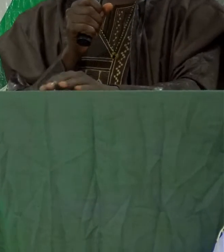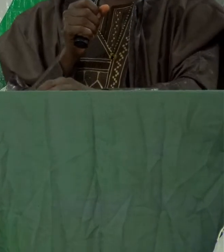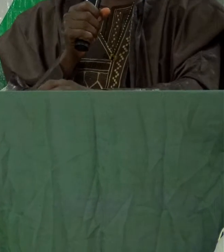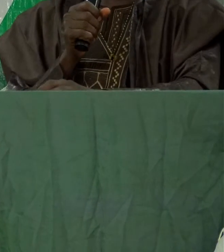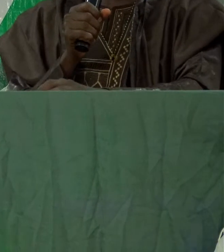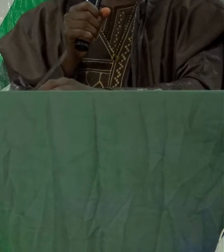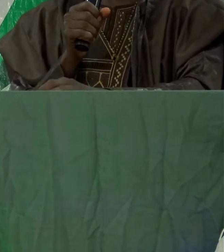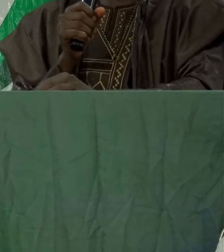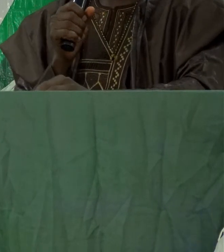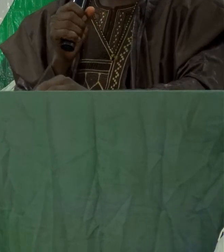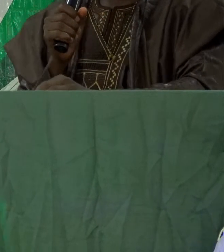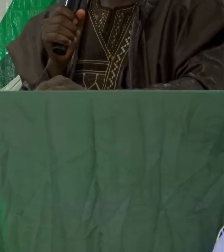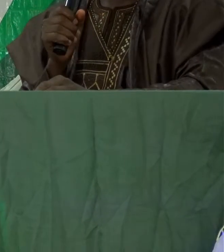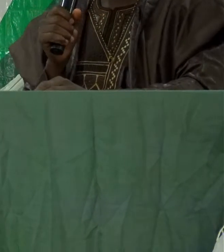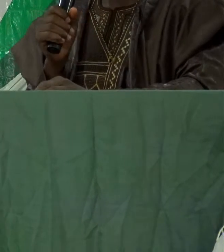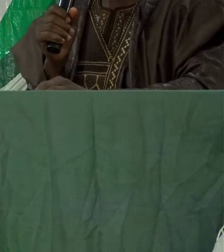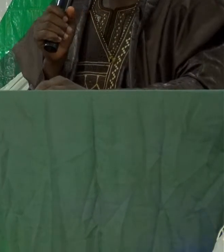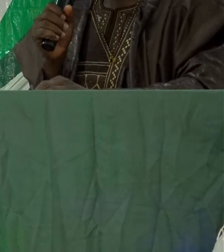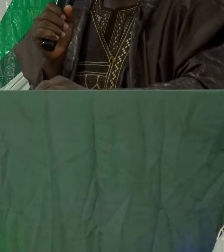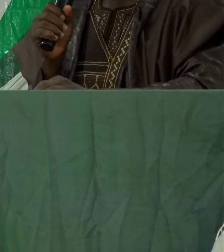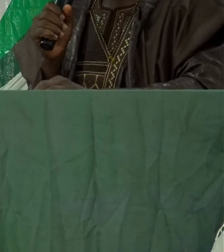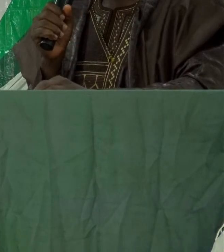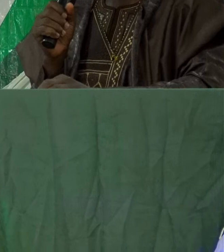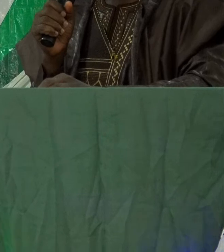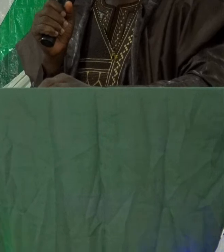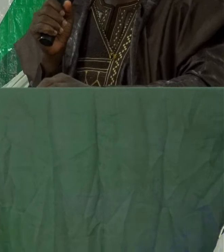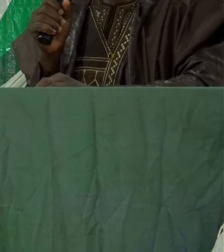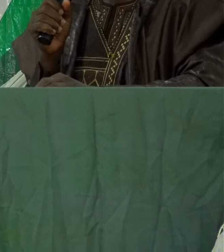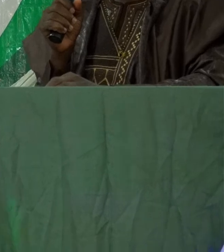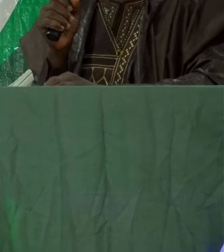minash shaitanir rajim